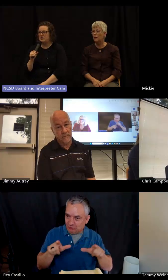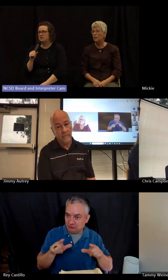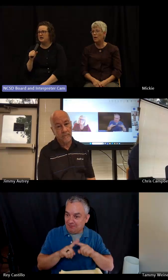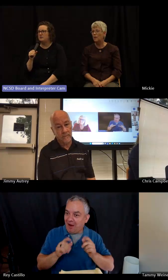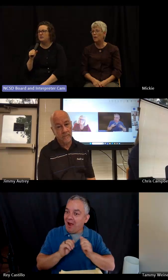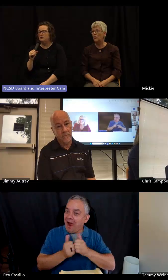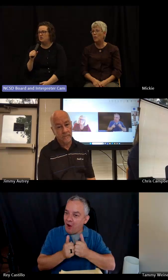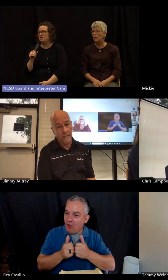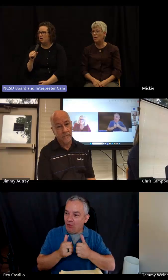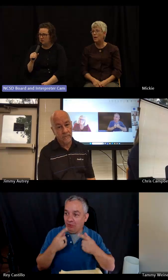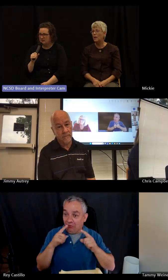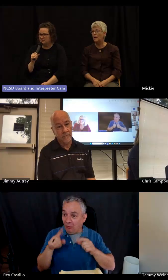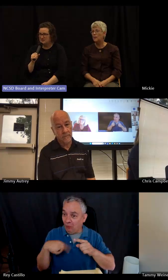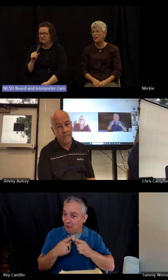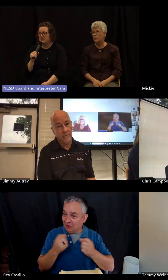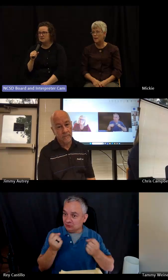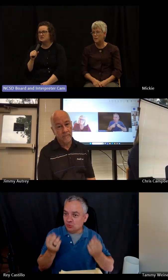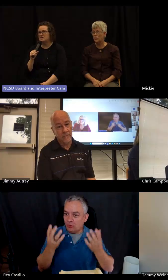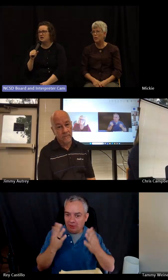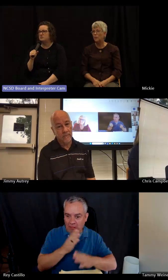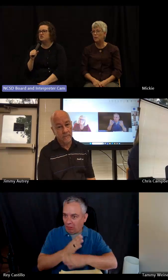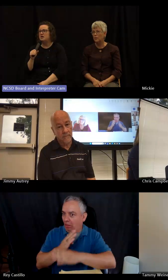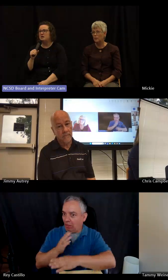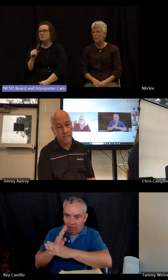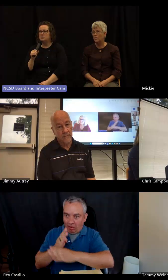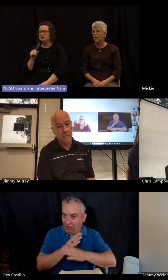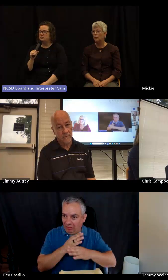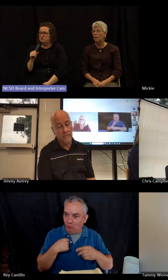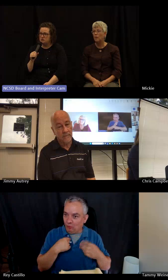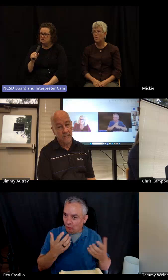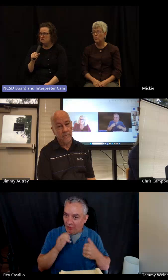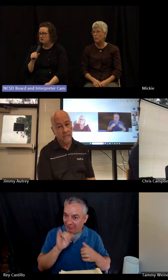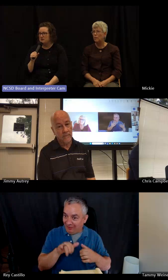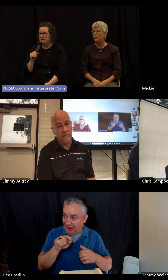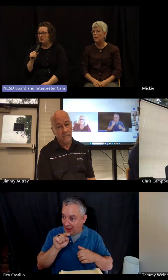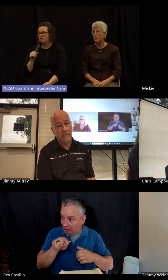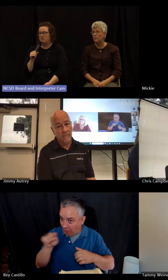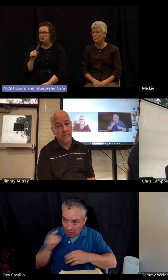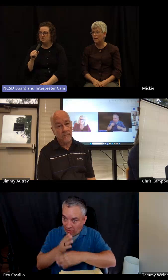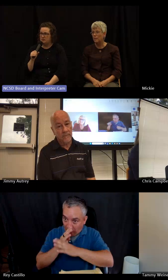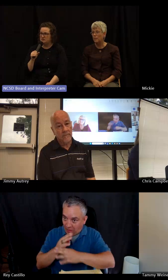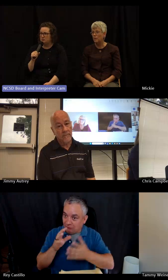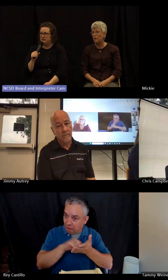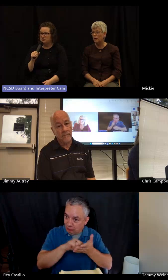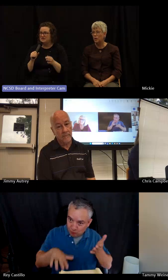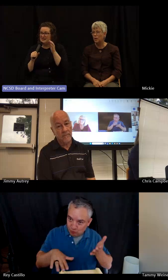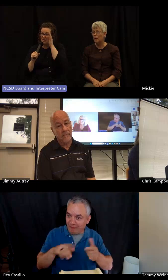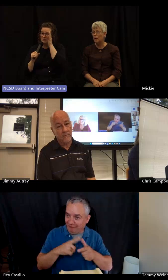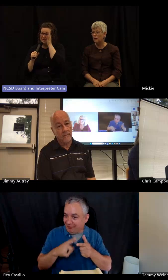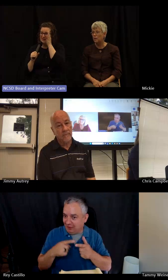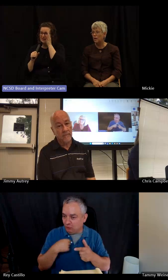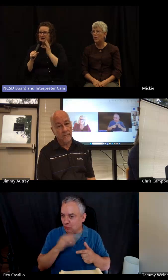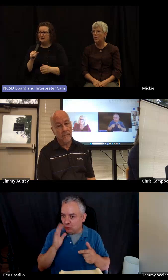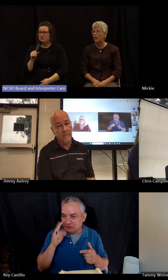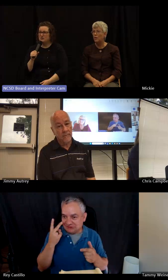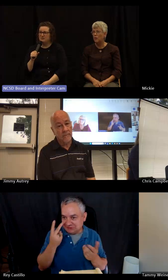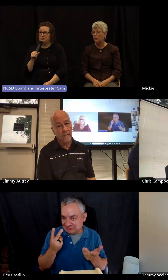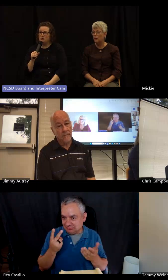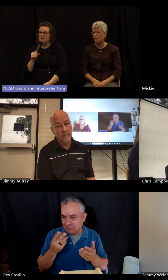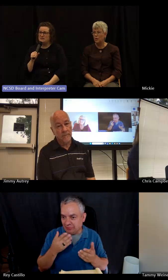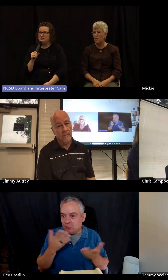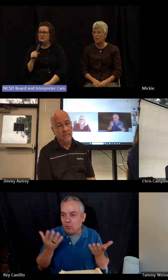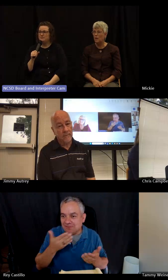North Carolina. We want all kids to have access to language. We want to reduce the amount of language deprivation that's happening in our